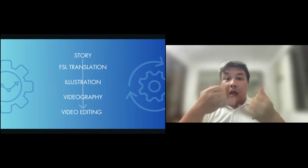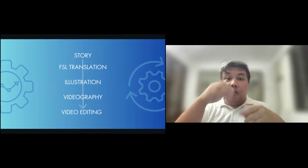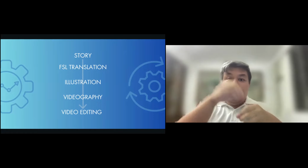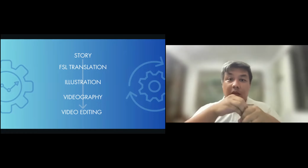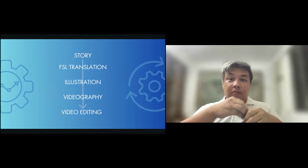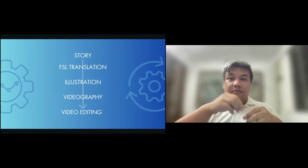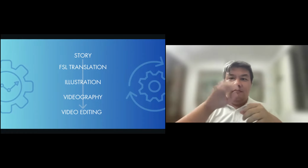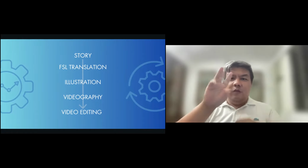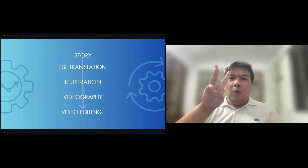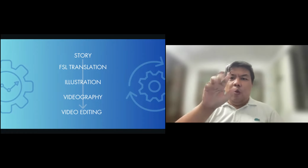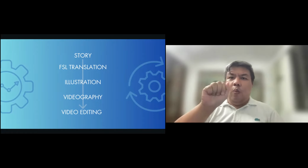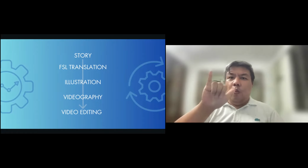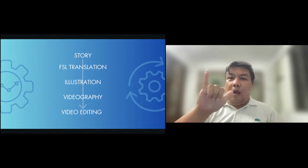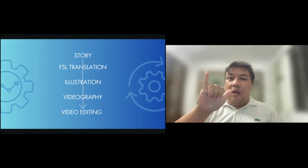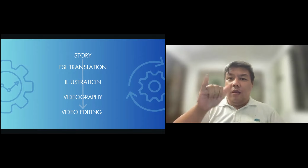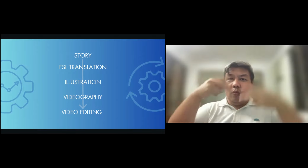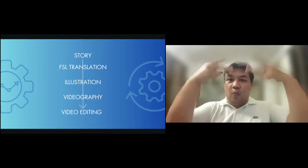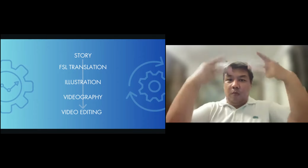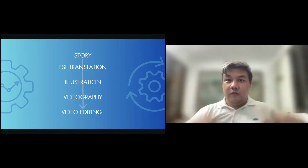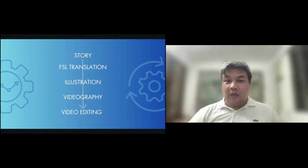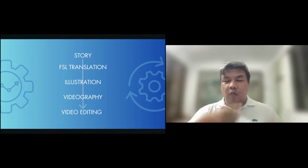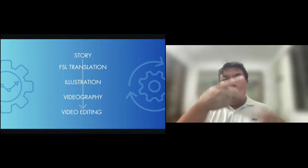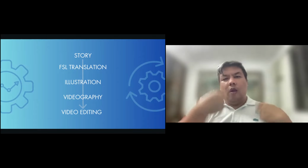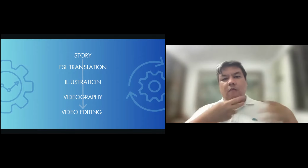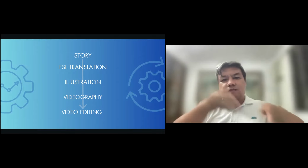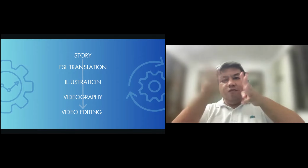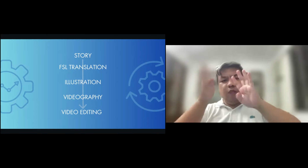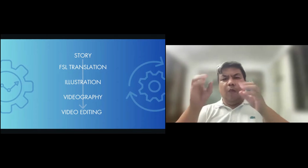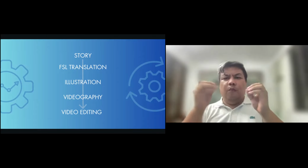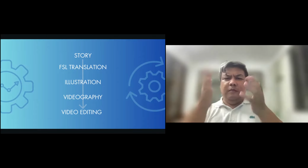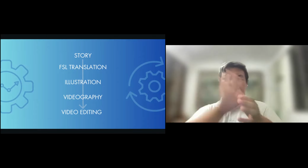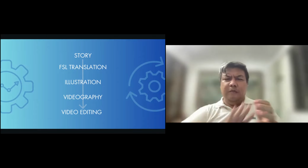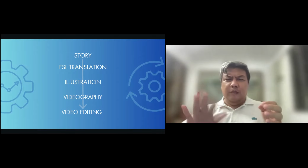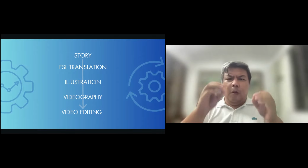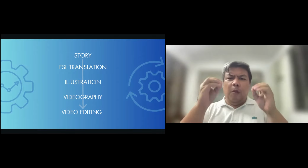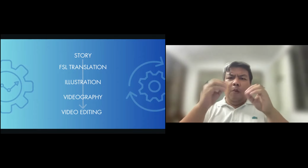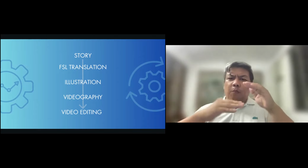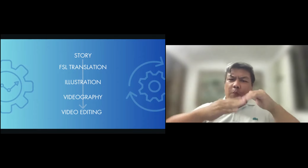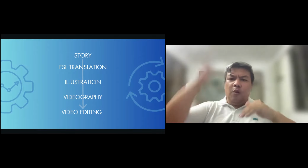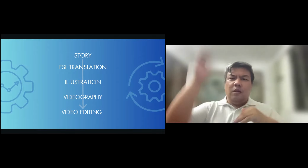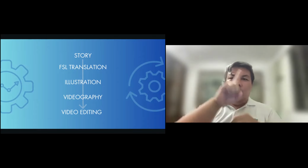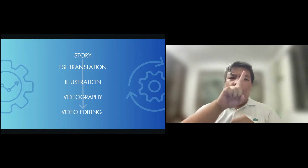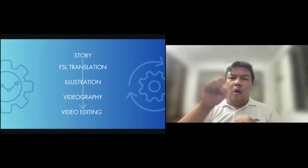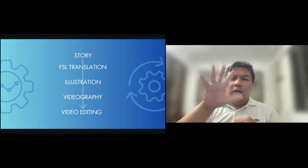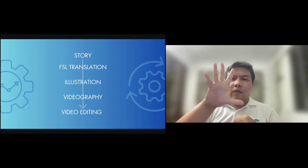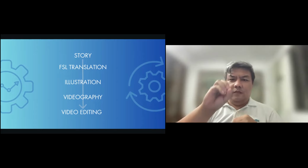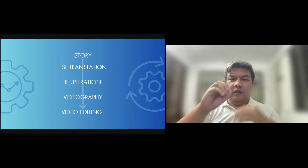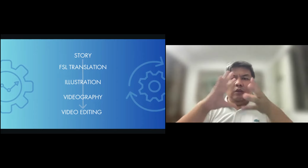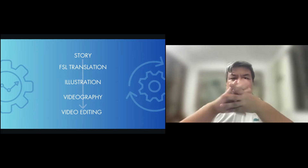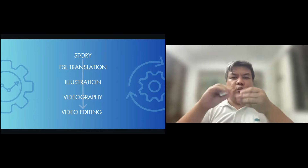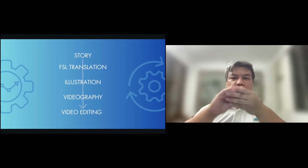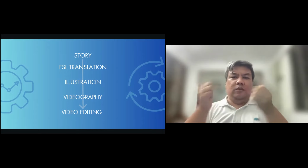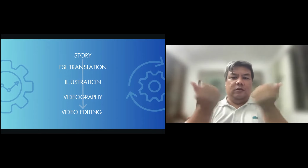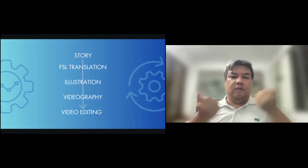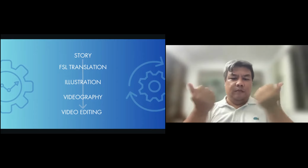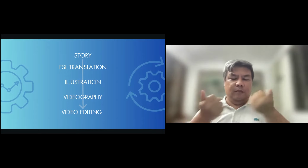was left, and then we were able to do this, we needed to work on the videos, and then we